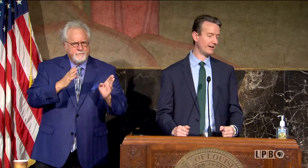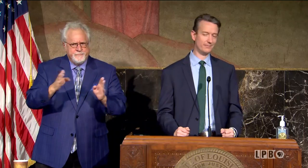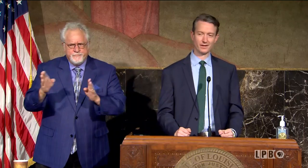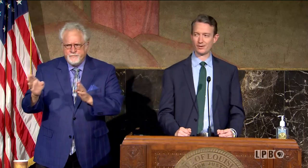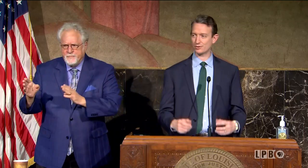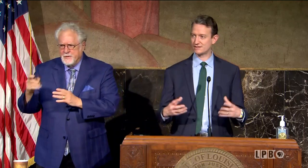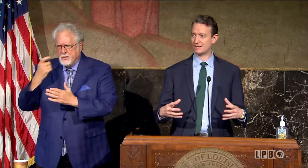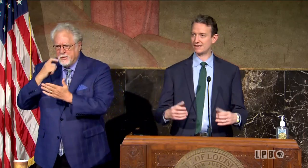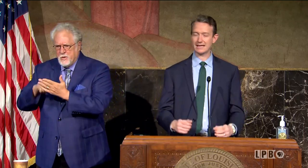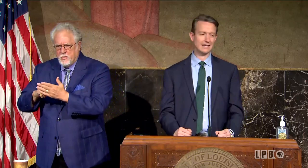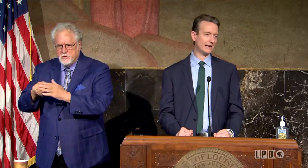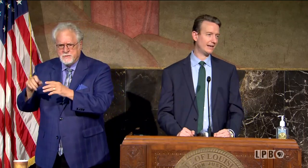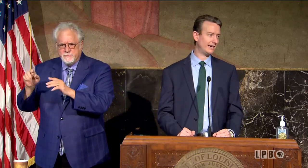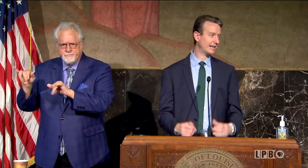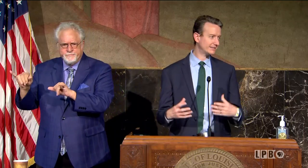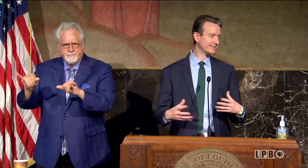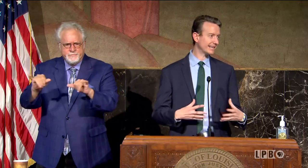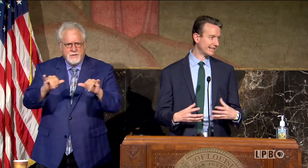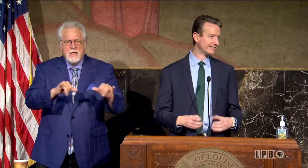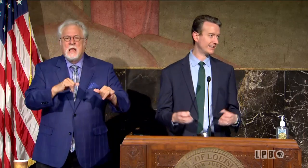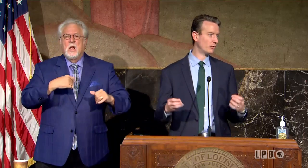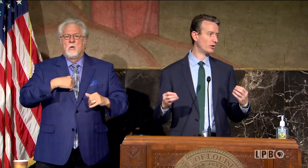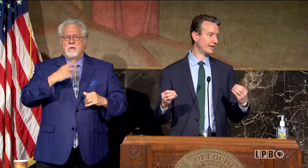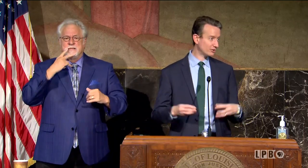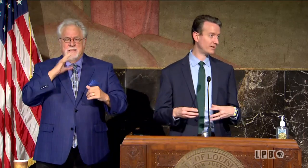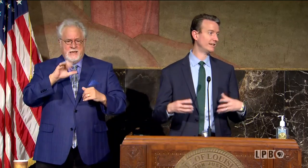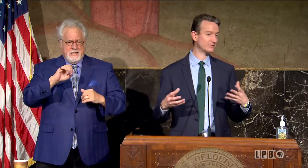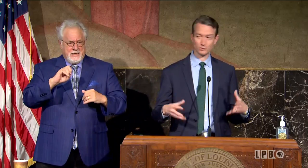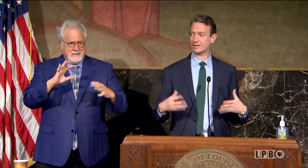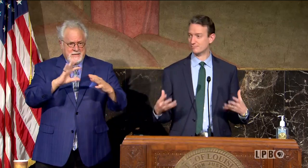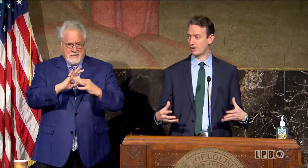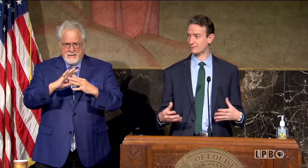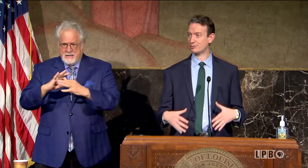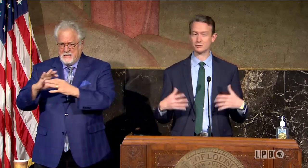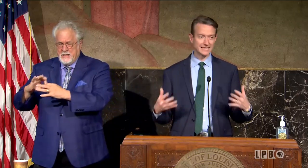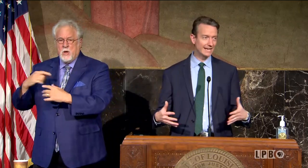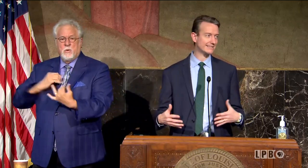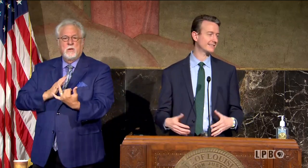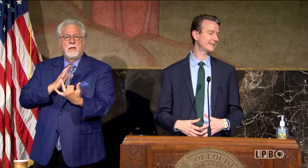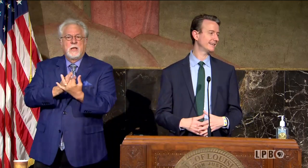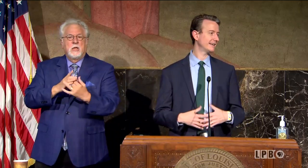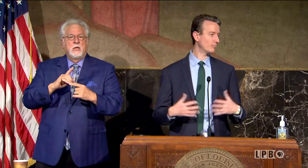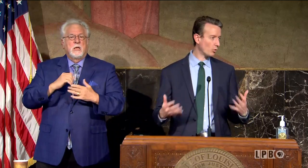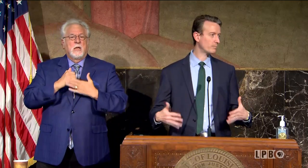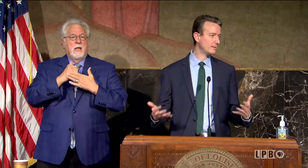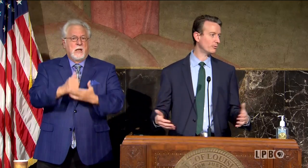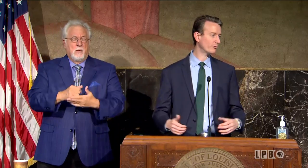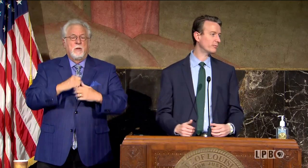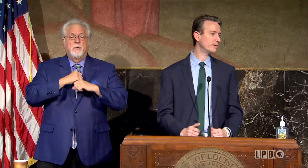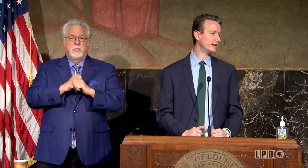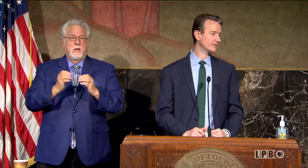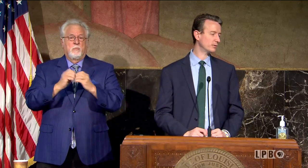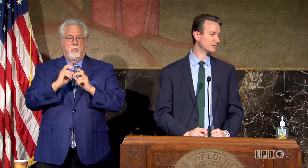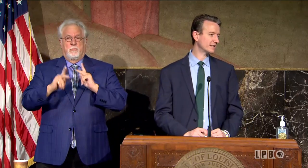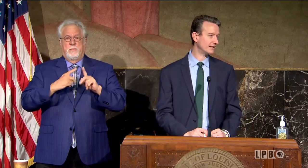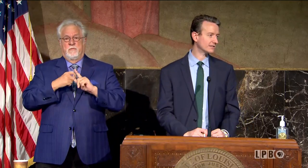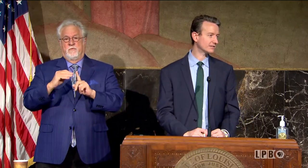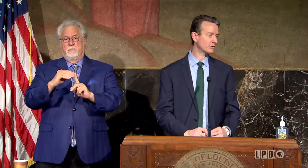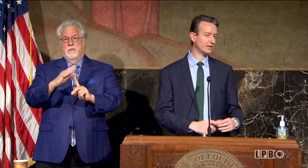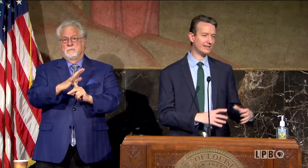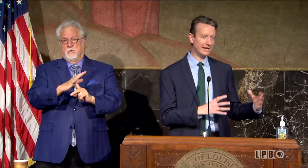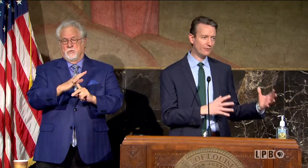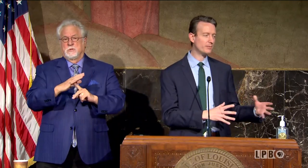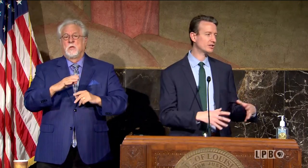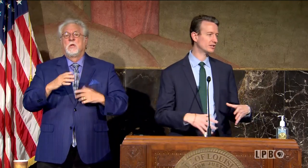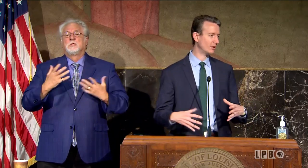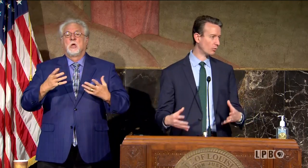that we're seeing cases linked, that we're intervening as early as possible to protect more people from being exposed to cases.